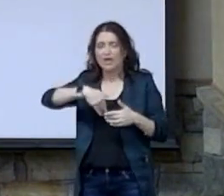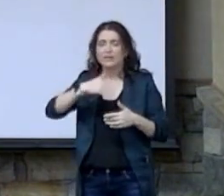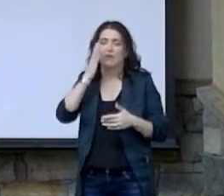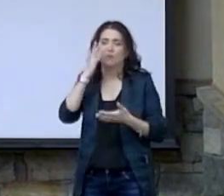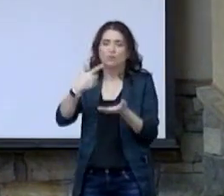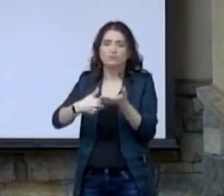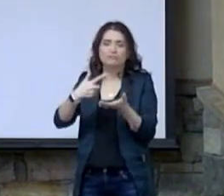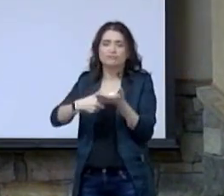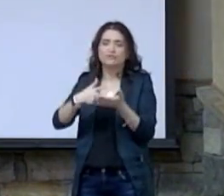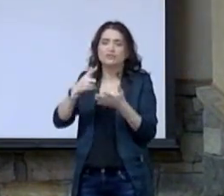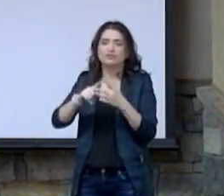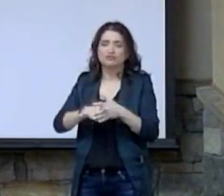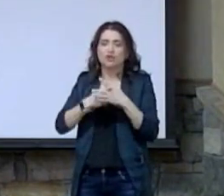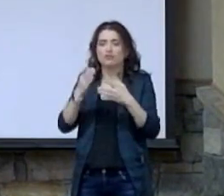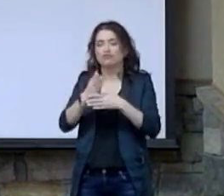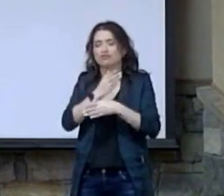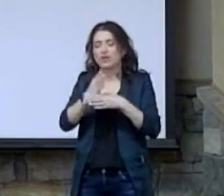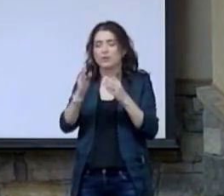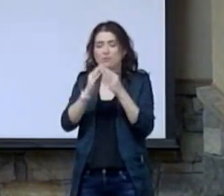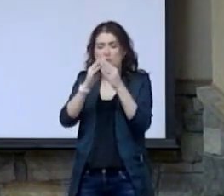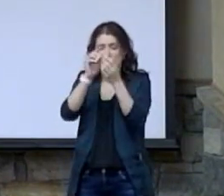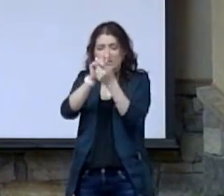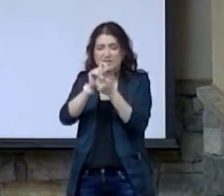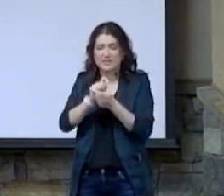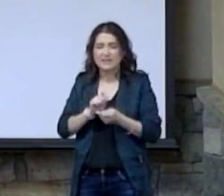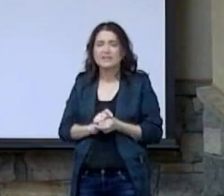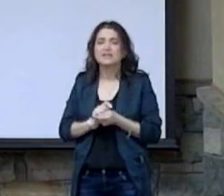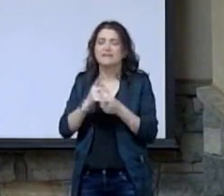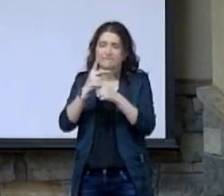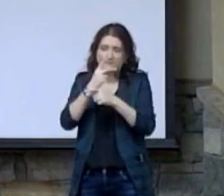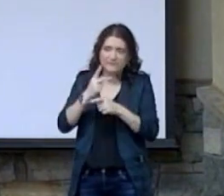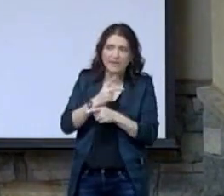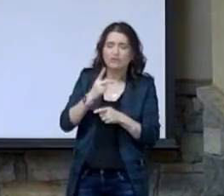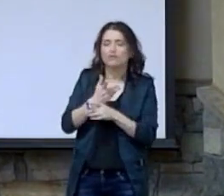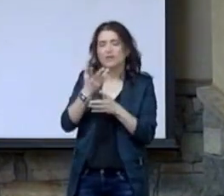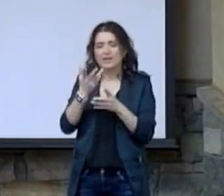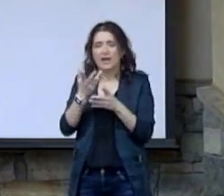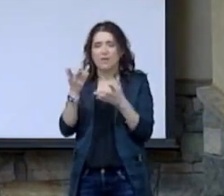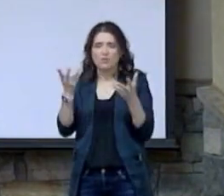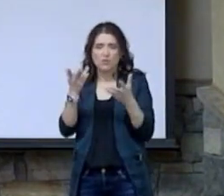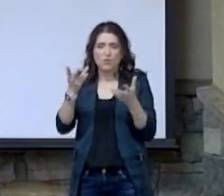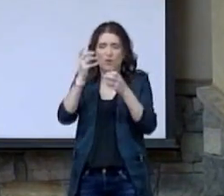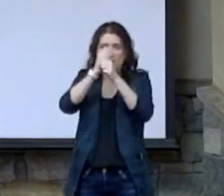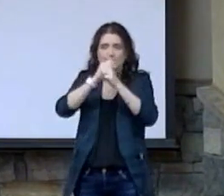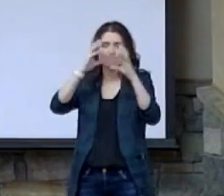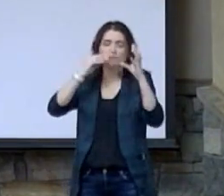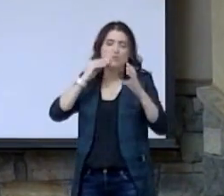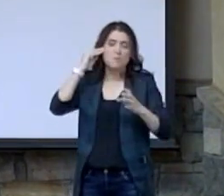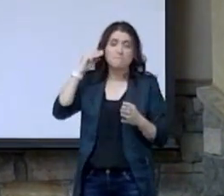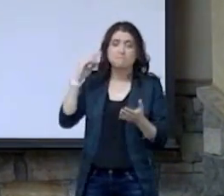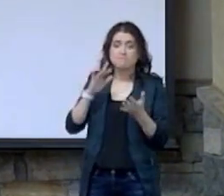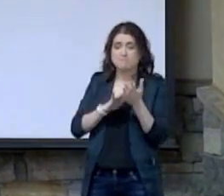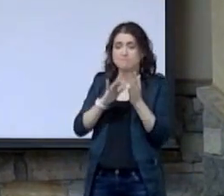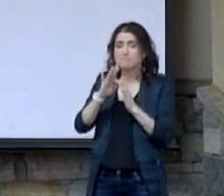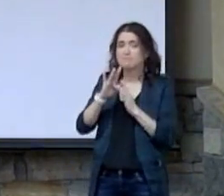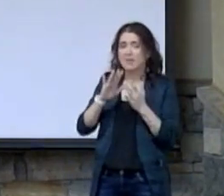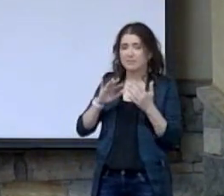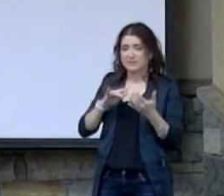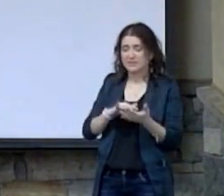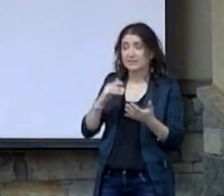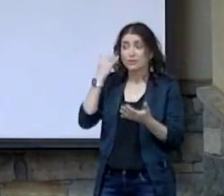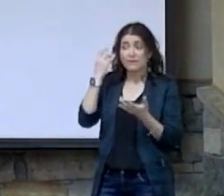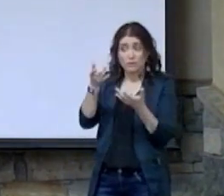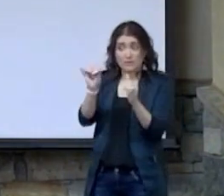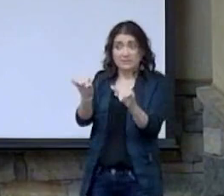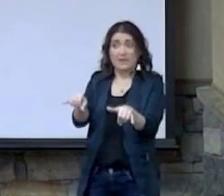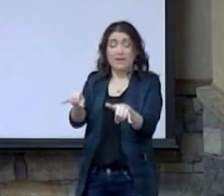we will start sharing further details and kind of ironing out some of the logistics of those home Bible studies. So if you can stay